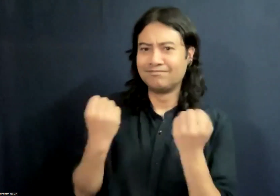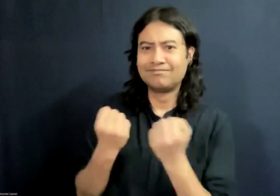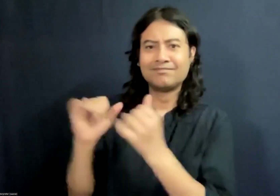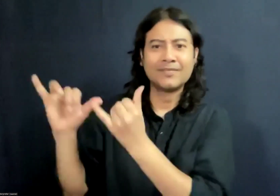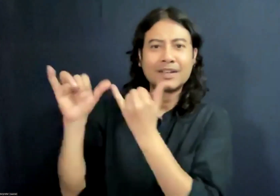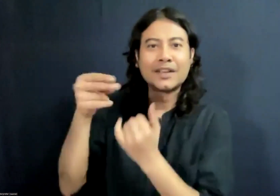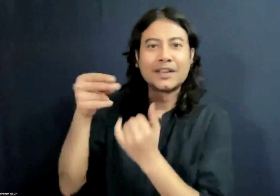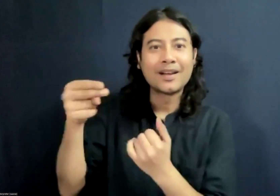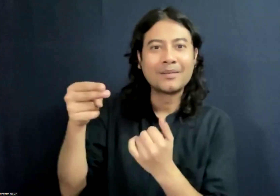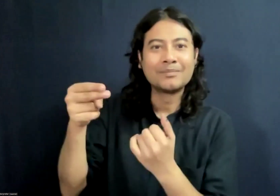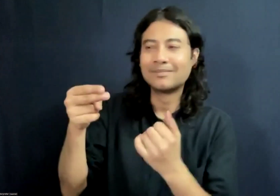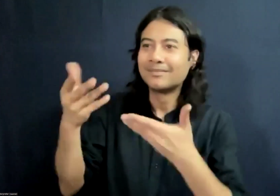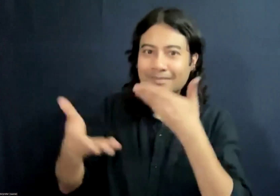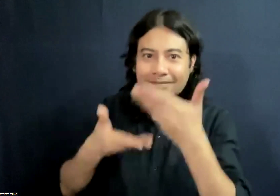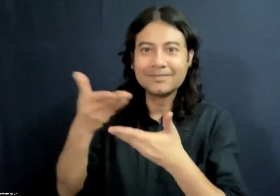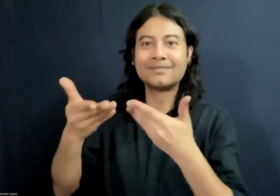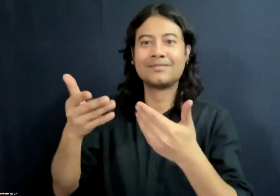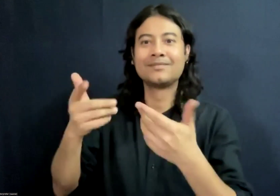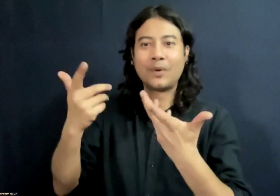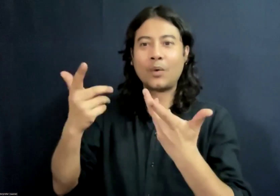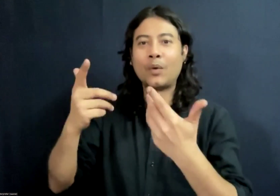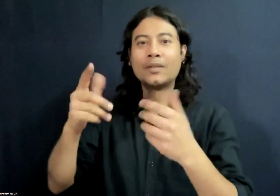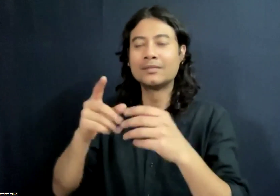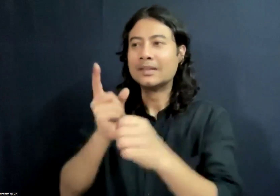very qualified Brahman.